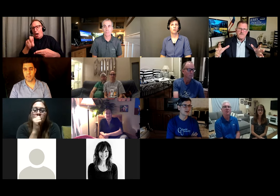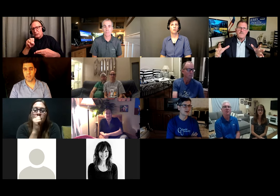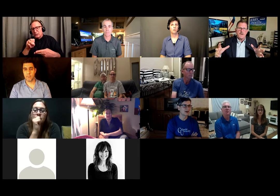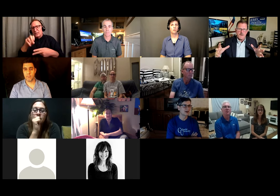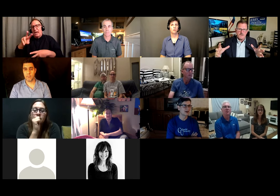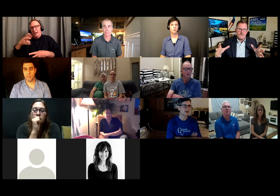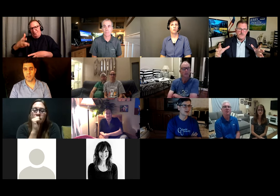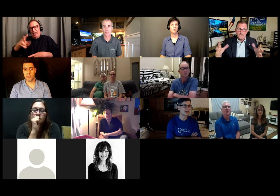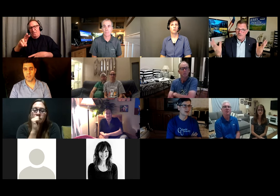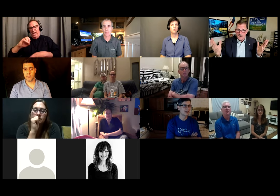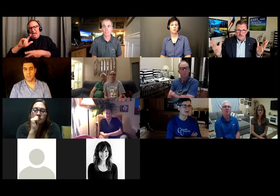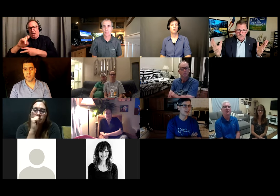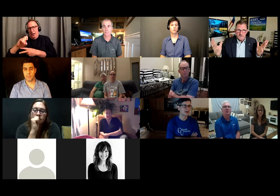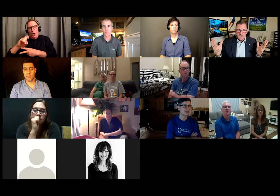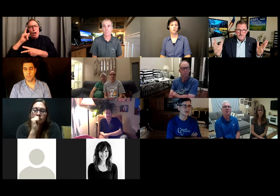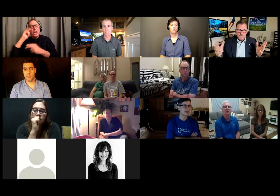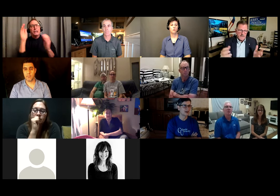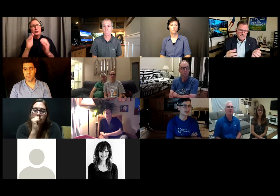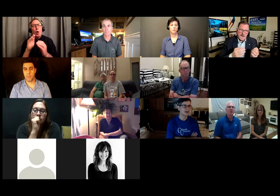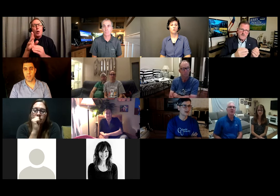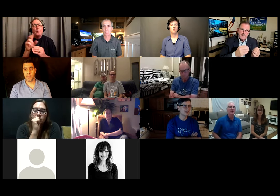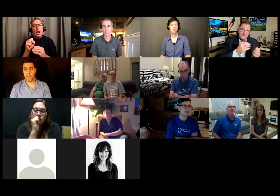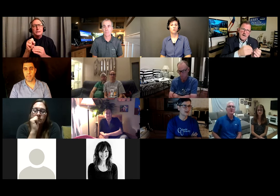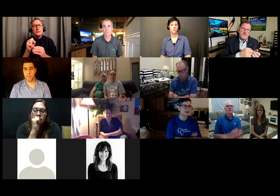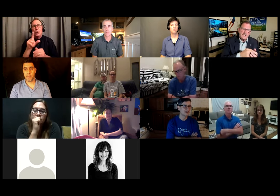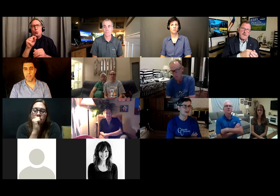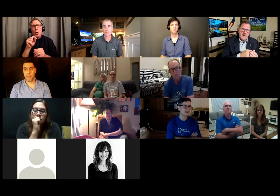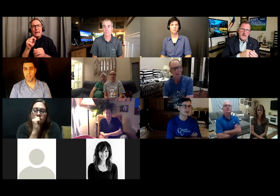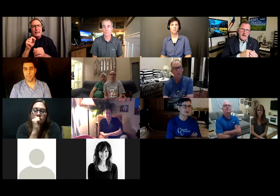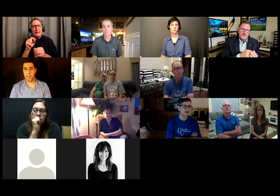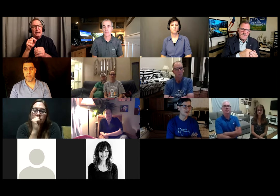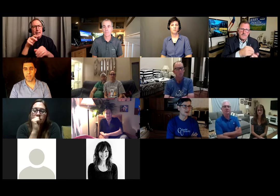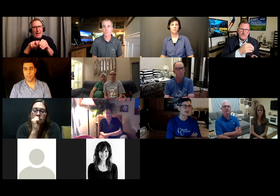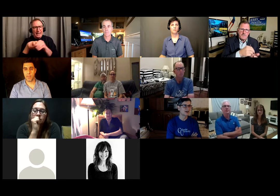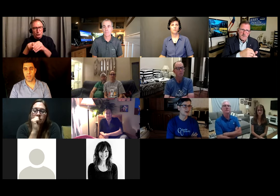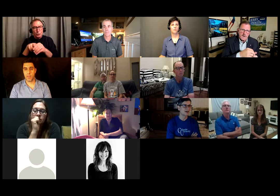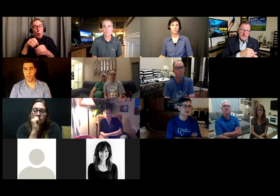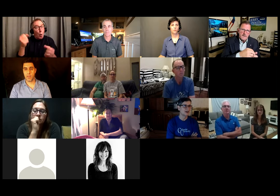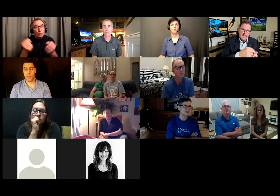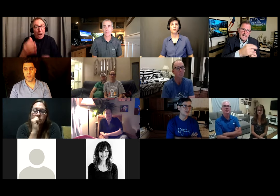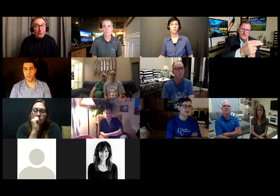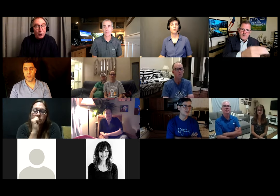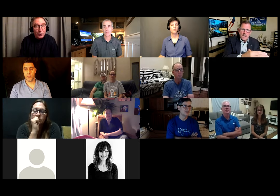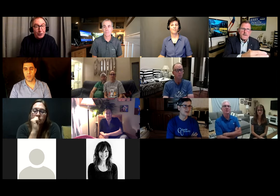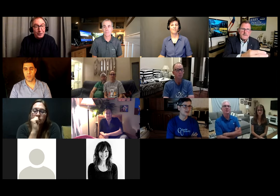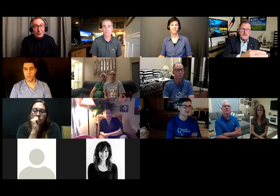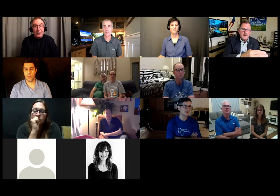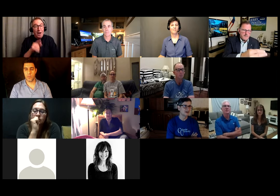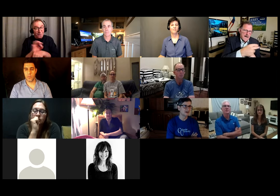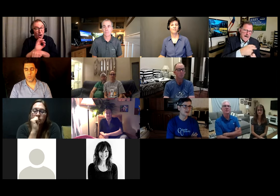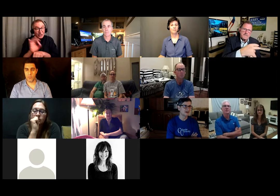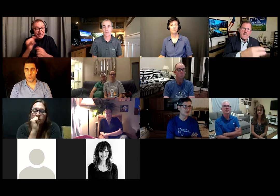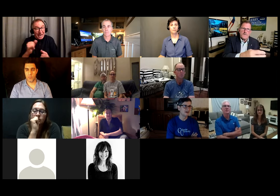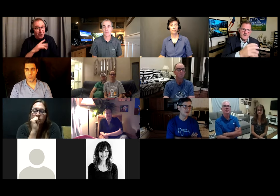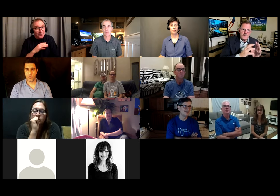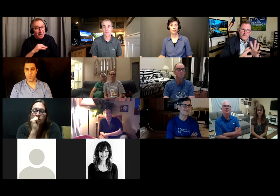15 to 20 passengers, no driver. And it's actually functioning right now, driving between BART and the jail and